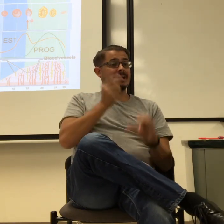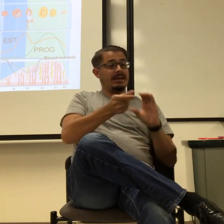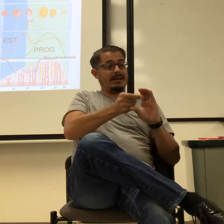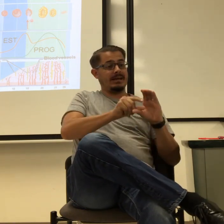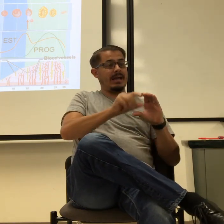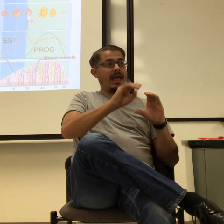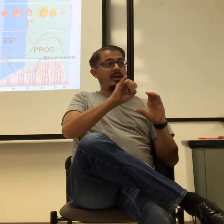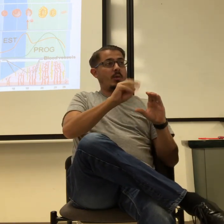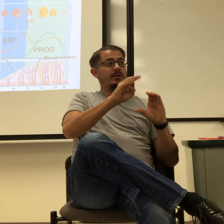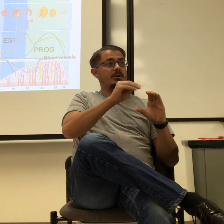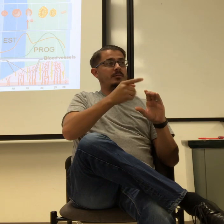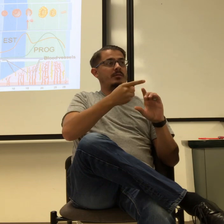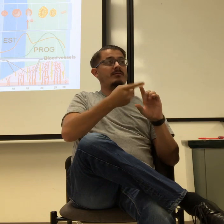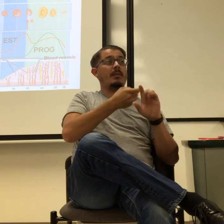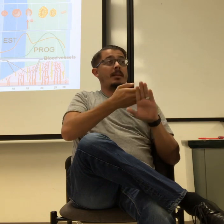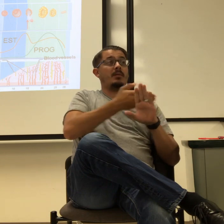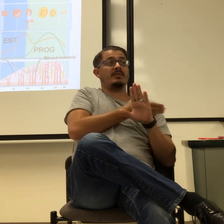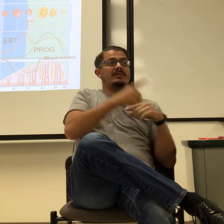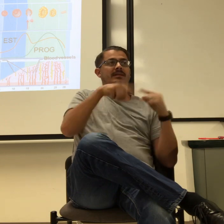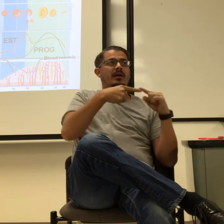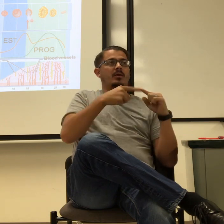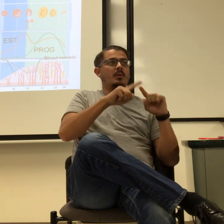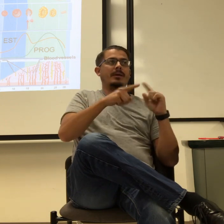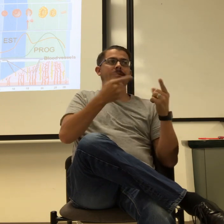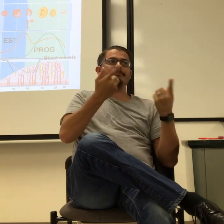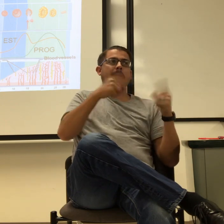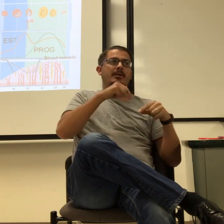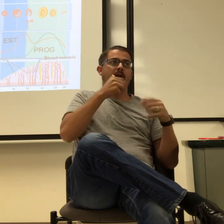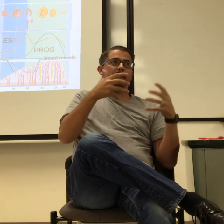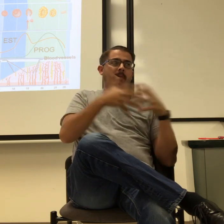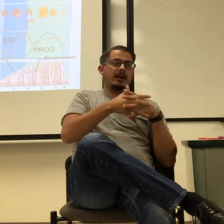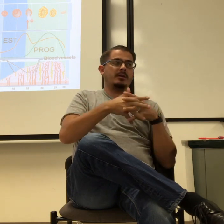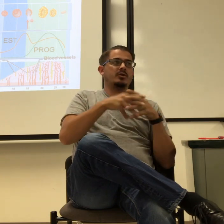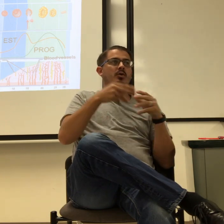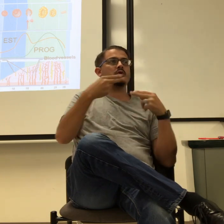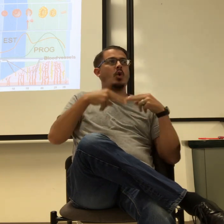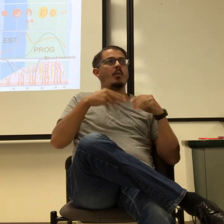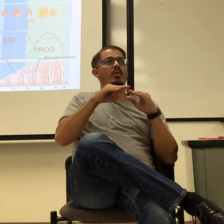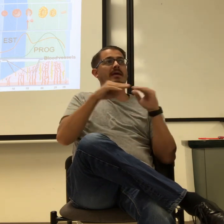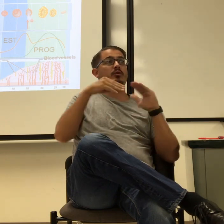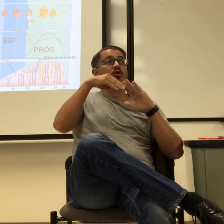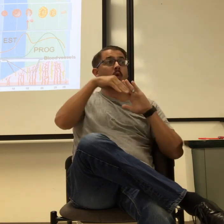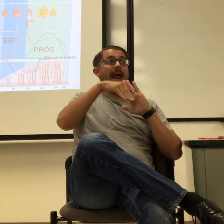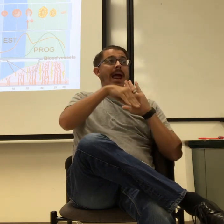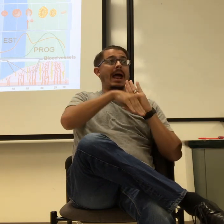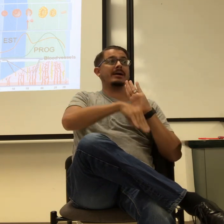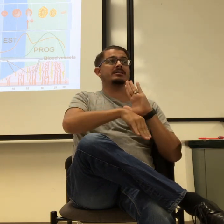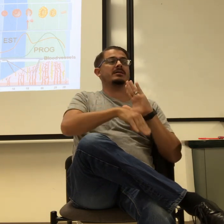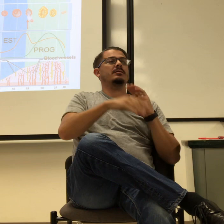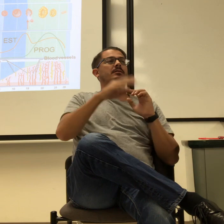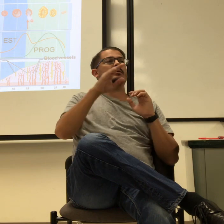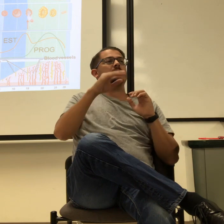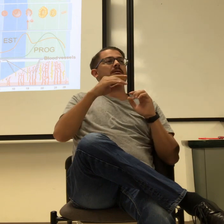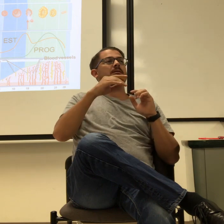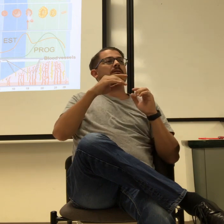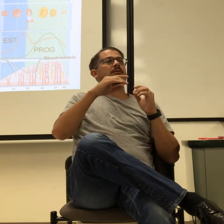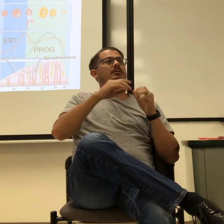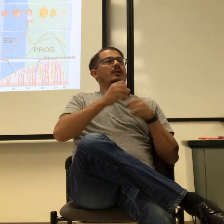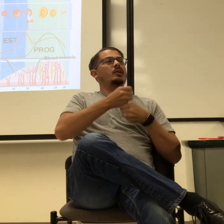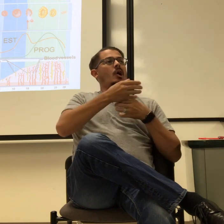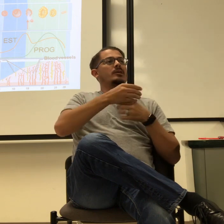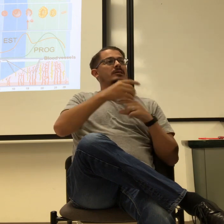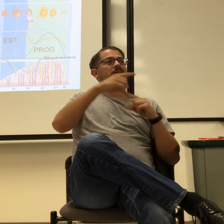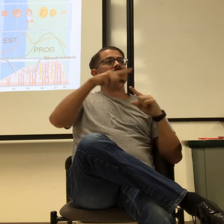from the previous cycle, but you weren't pregnant, so those hormone levels crashed. It causes the spiral arteries